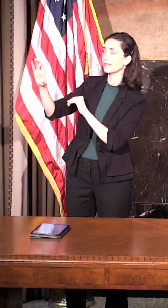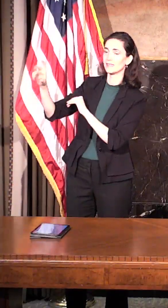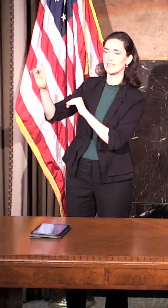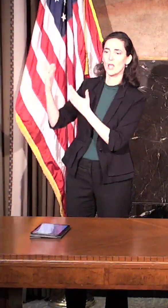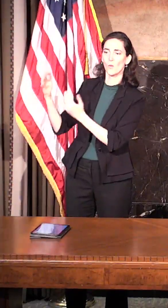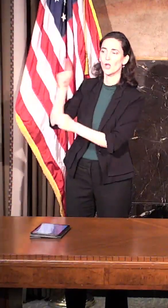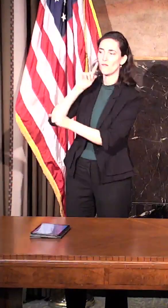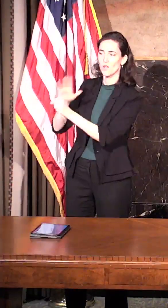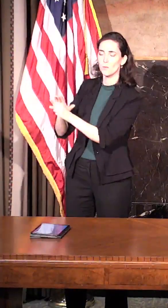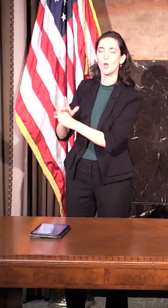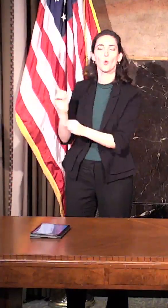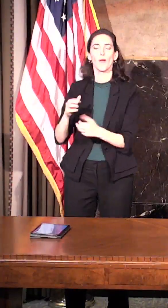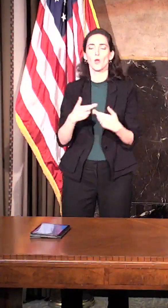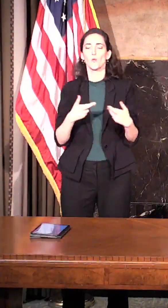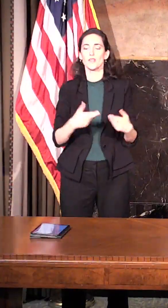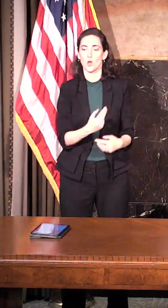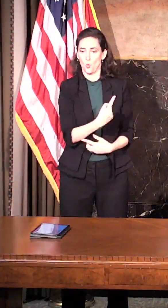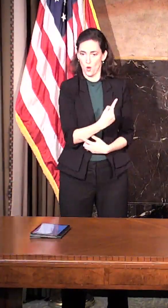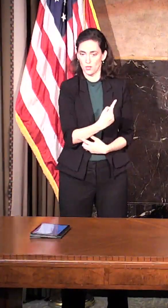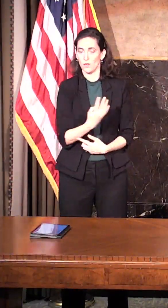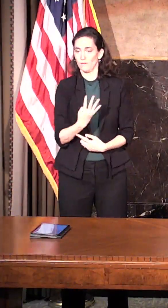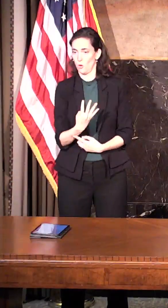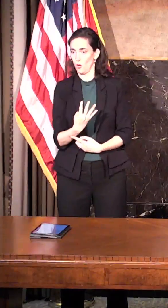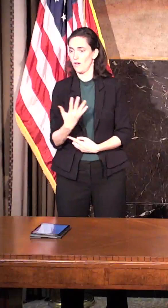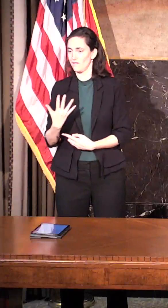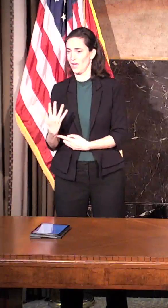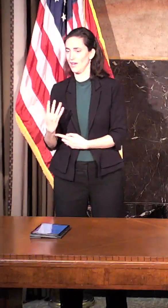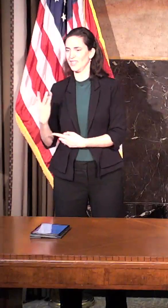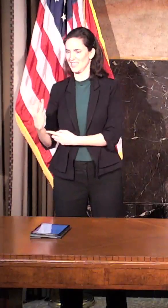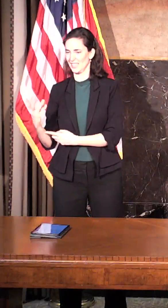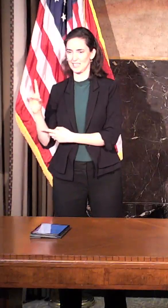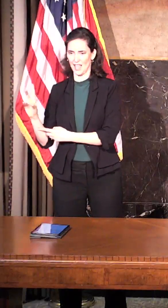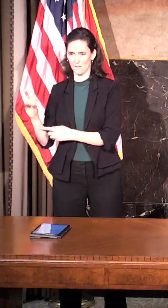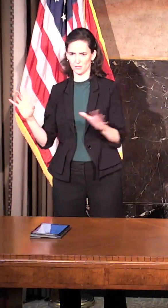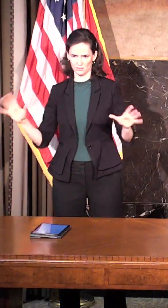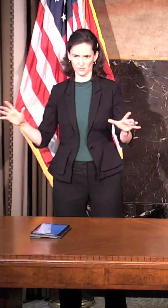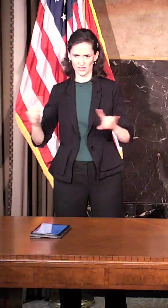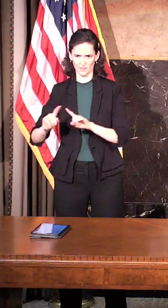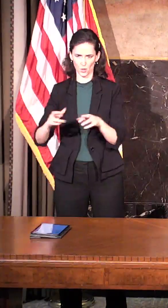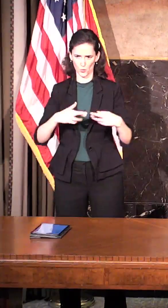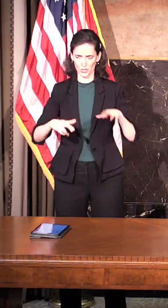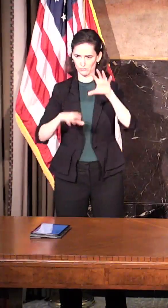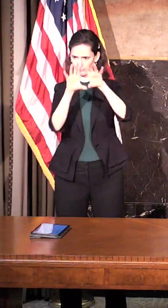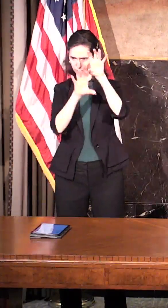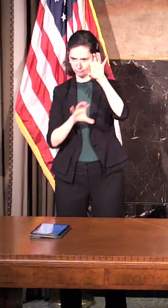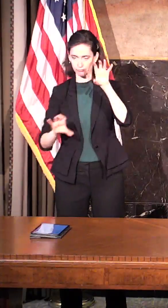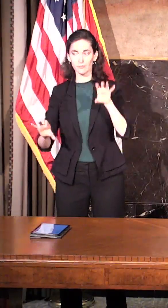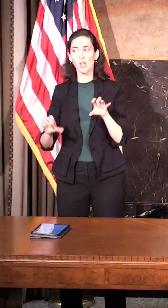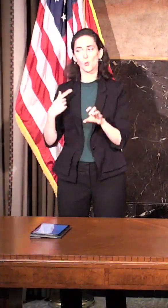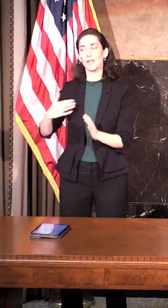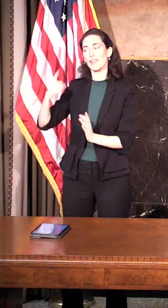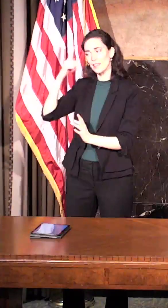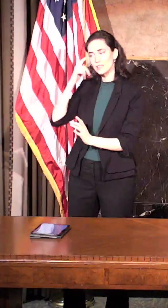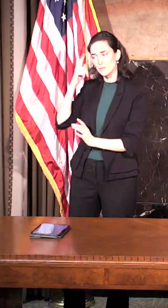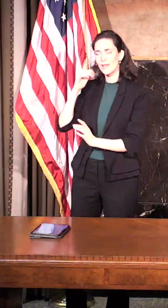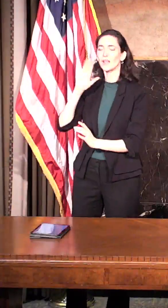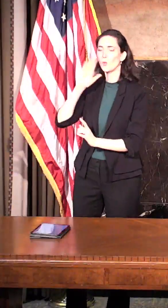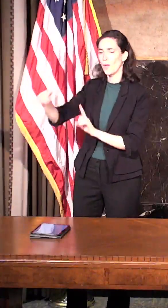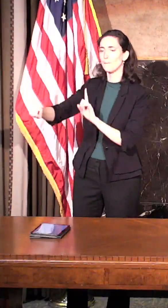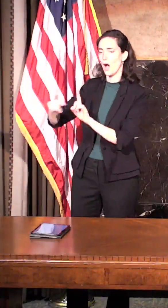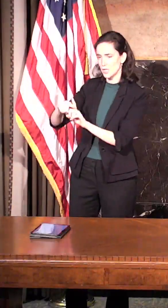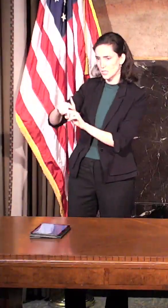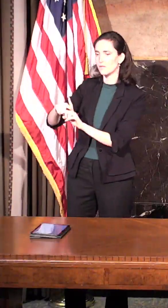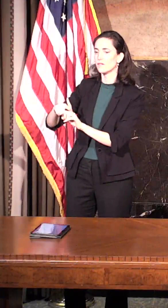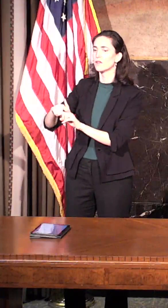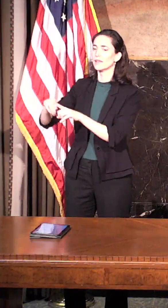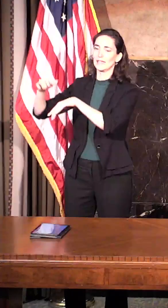1, 4, 5, 6, and 7. We anticipate all, or at least most of those, are going to end up being positive. The CDC is taking more time to